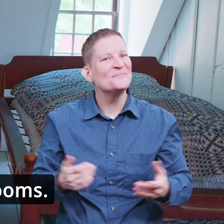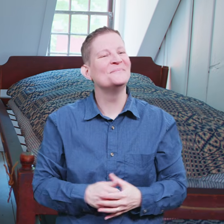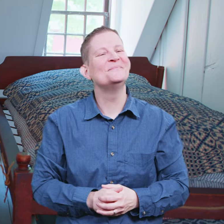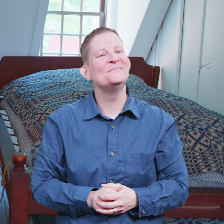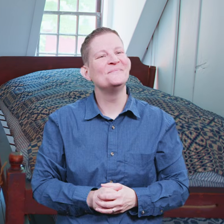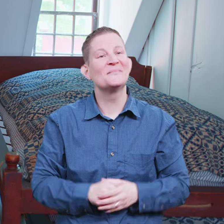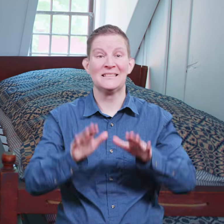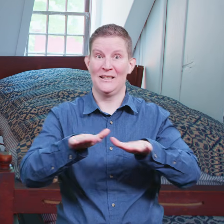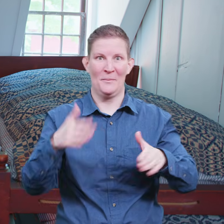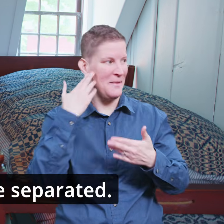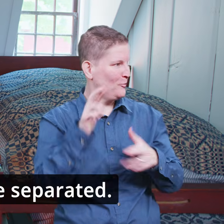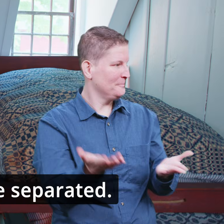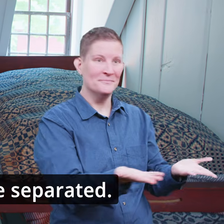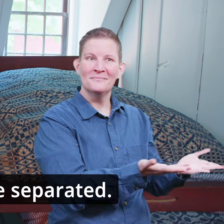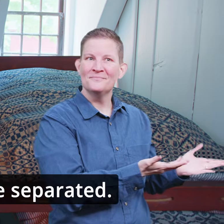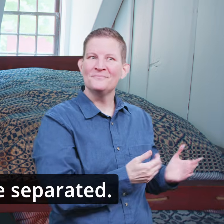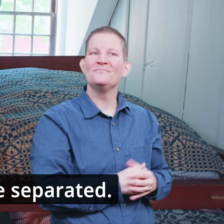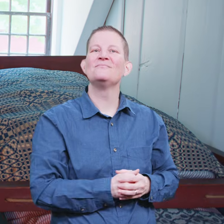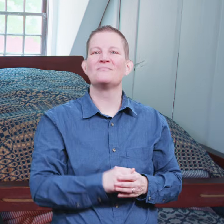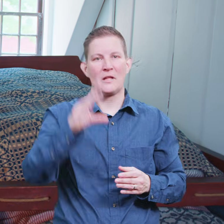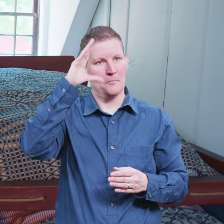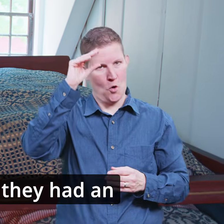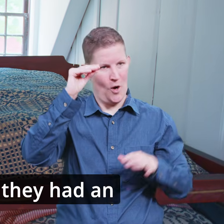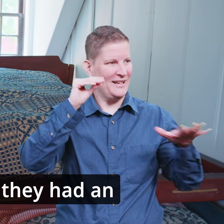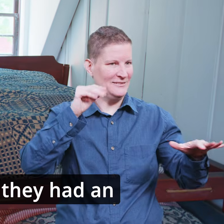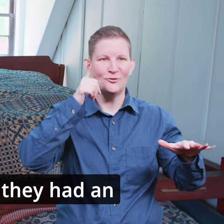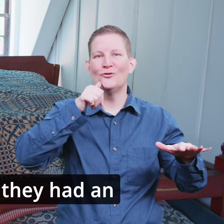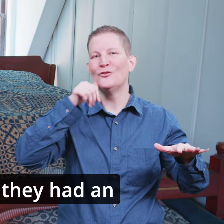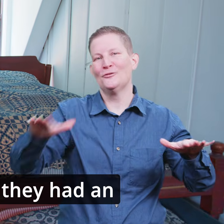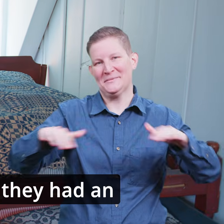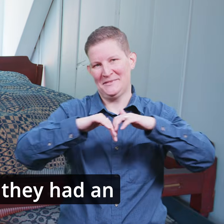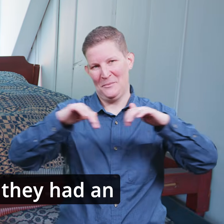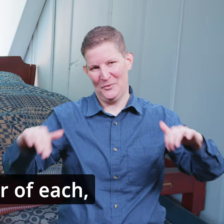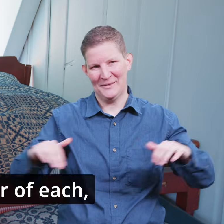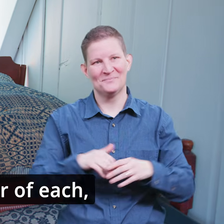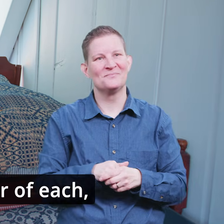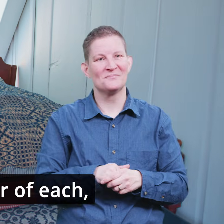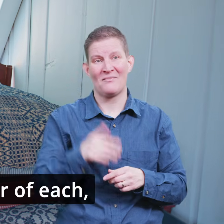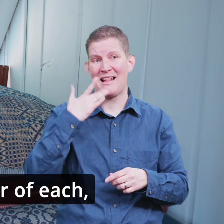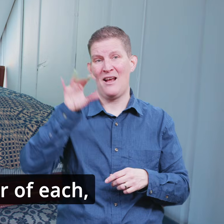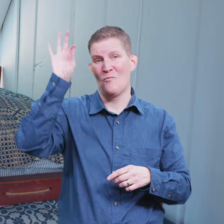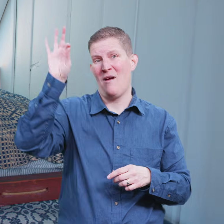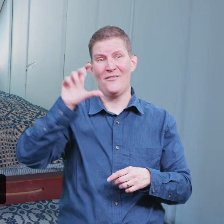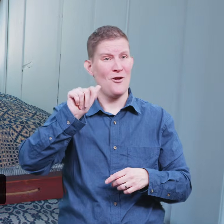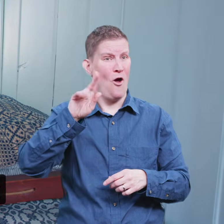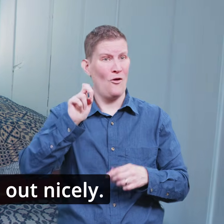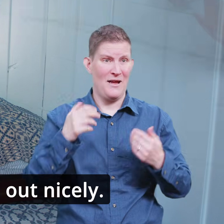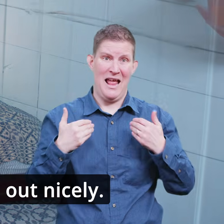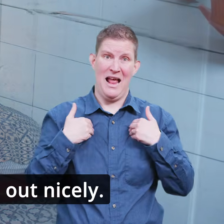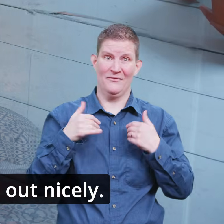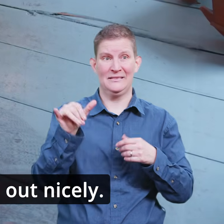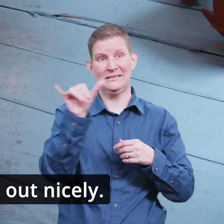Children's bedrooms. Boys and girls would be separated. Luckily for the Clarkes, they had an almost equal number of each, so